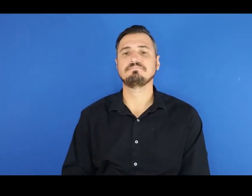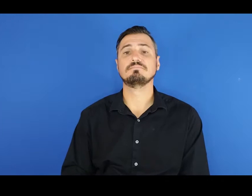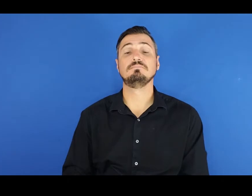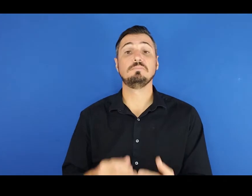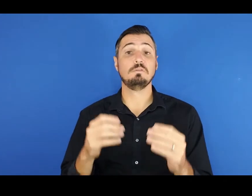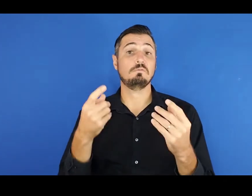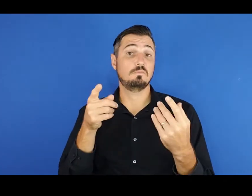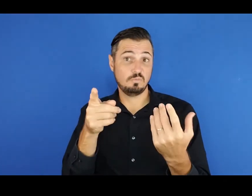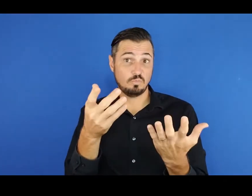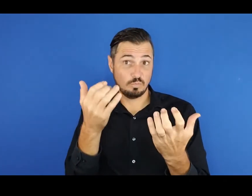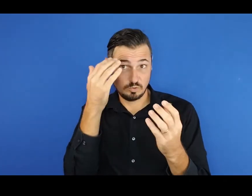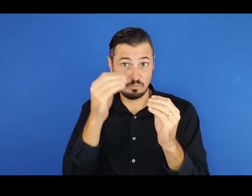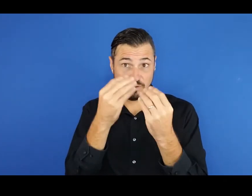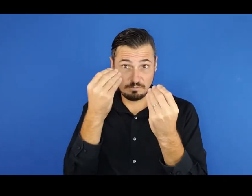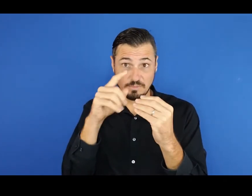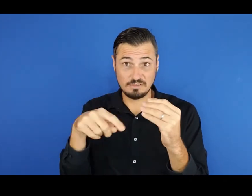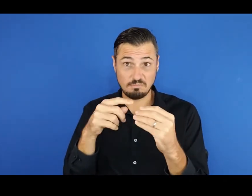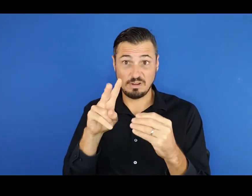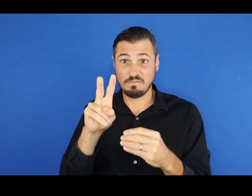program, please visit